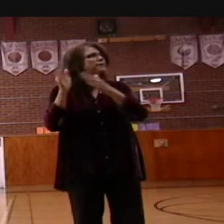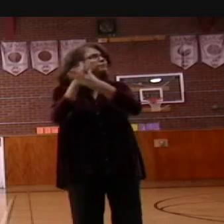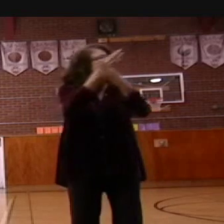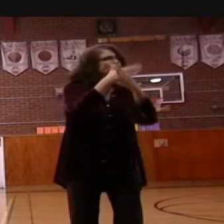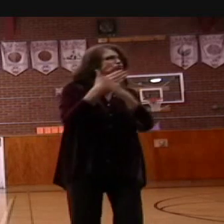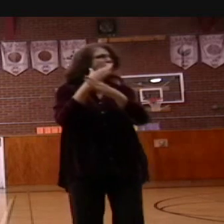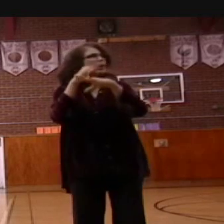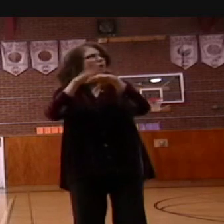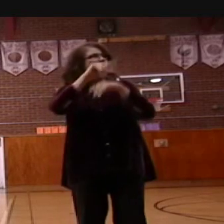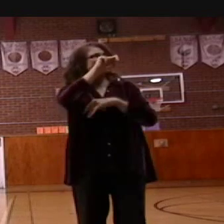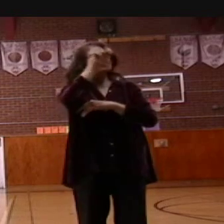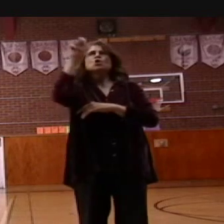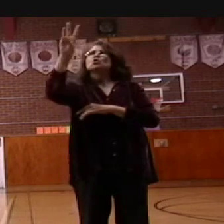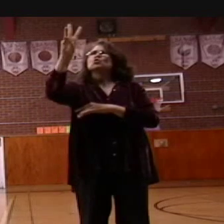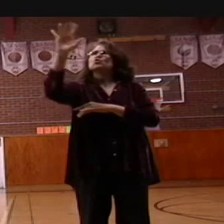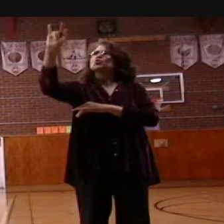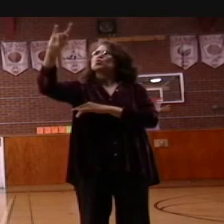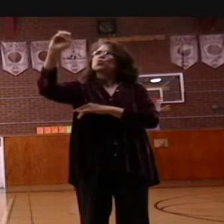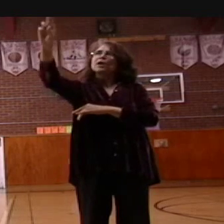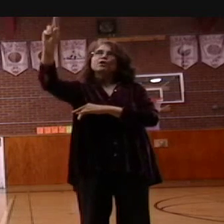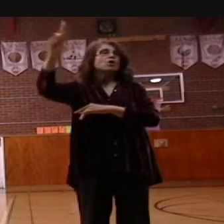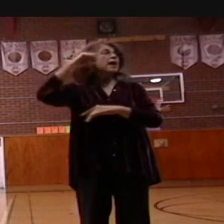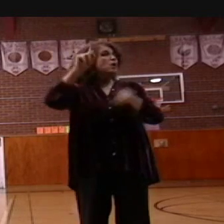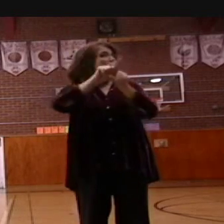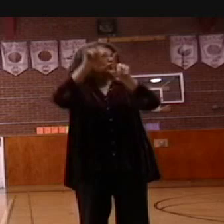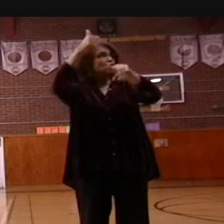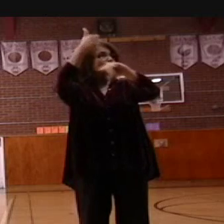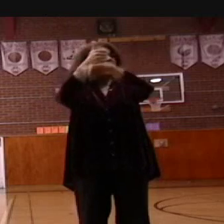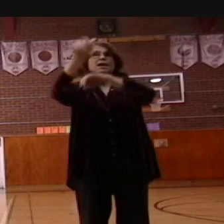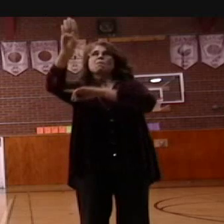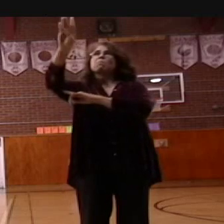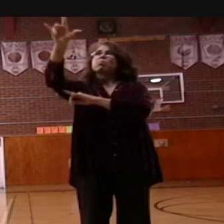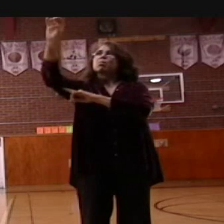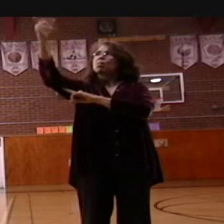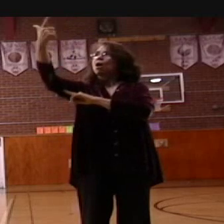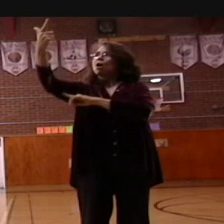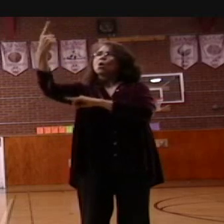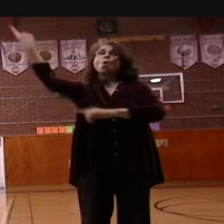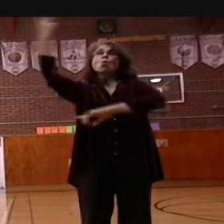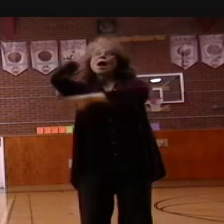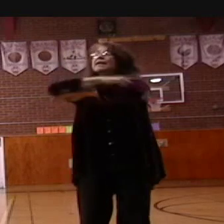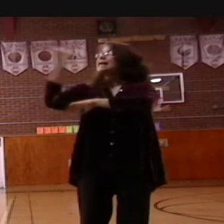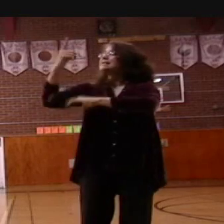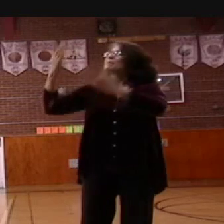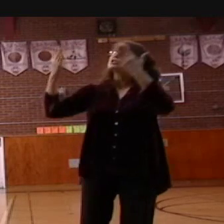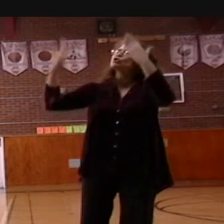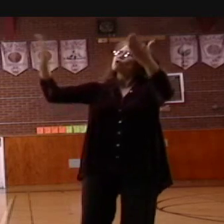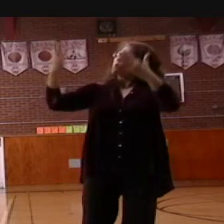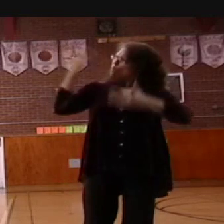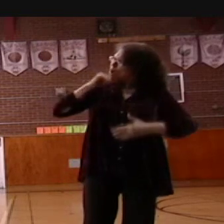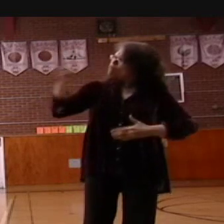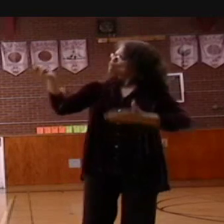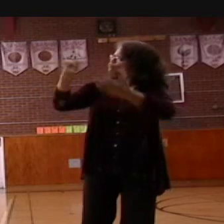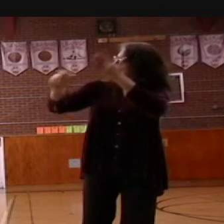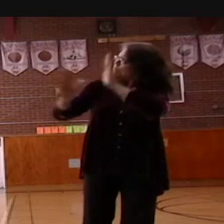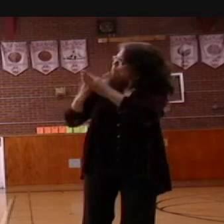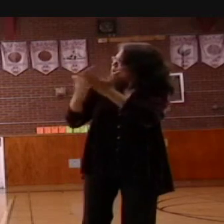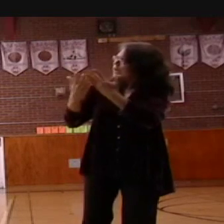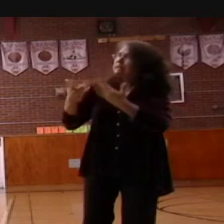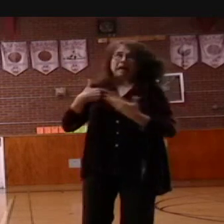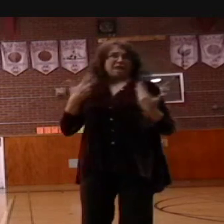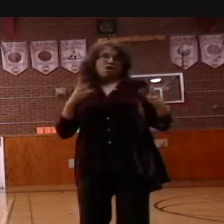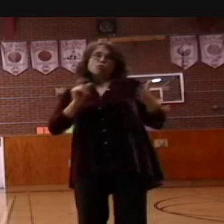Twitter and also created a blog. One day, someone suggested that I write a book. I had a lot of stories already written,